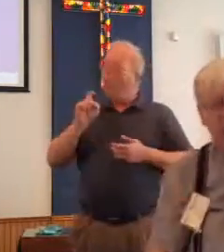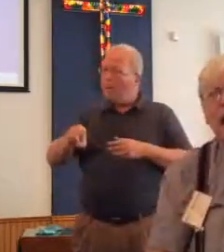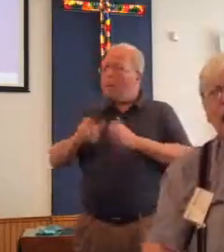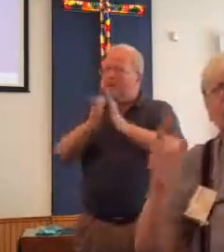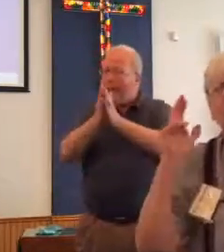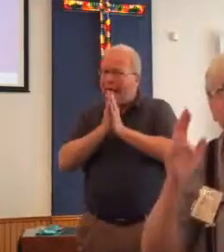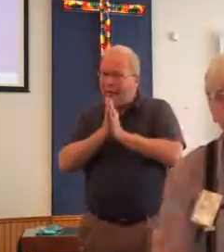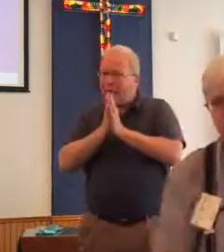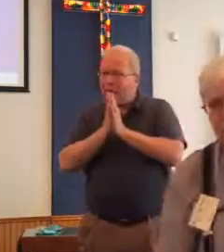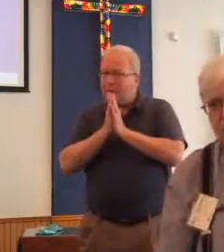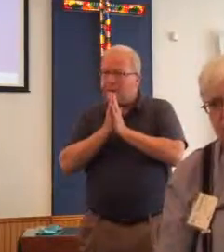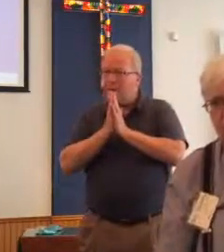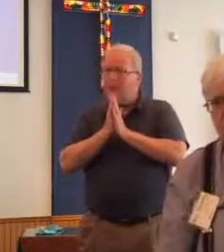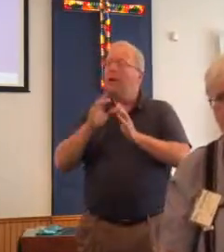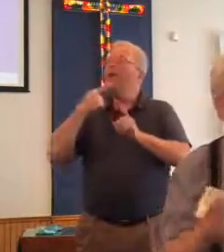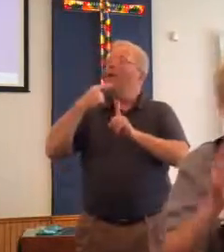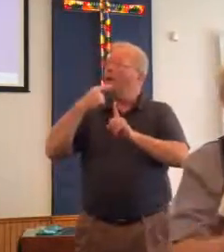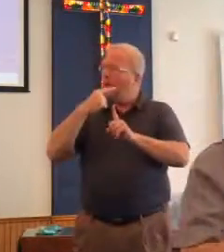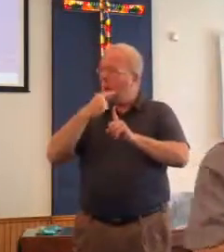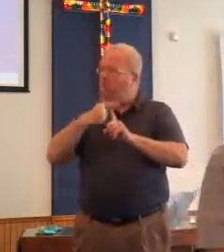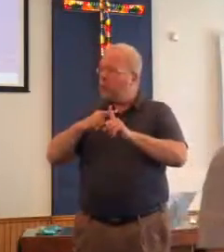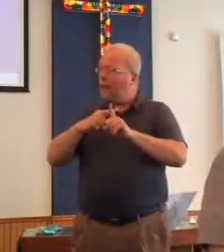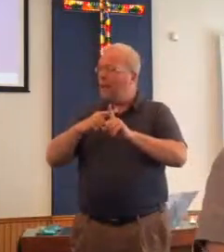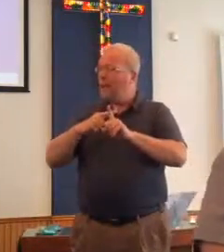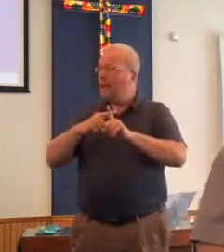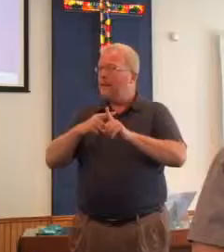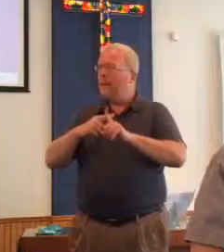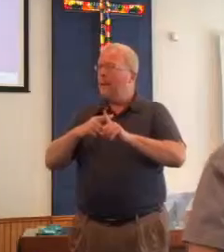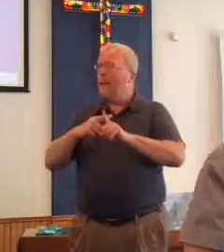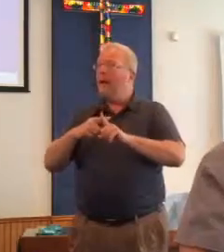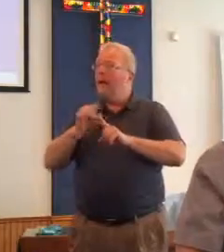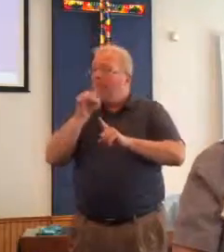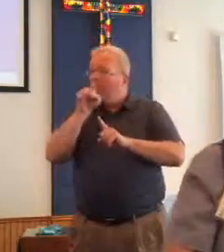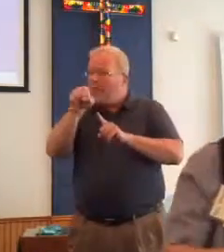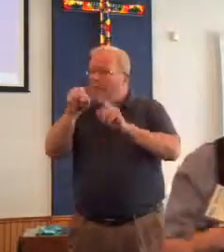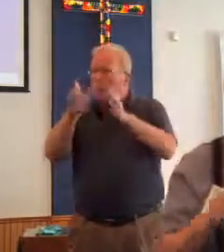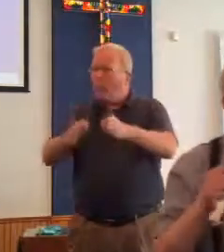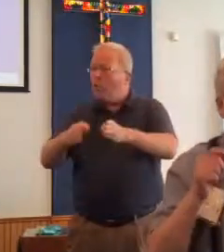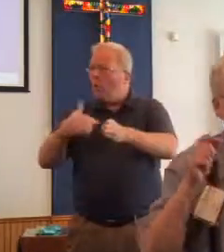never understand where someone else is coming from.